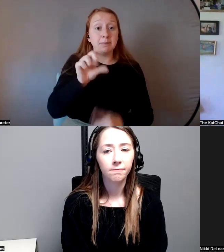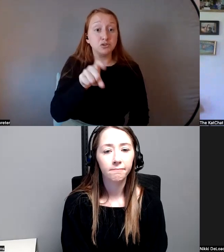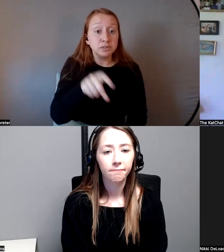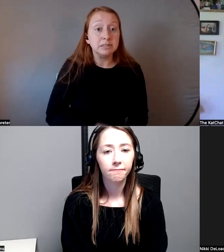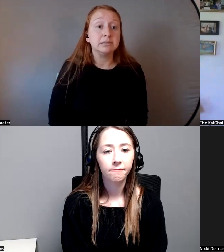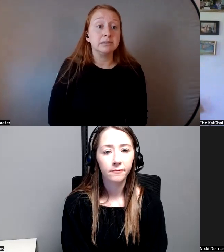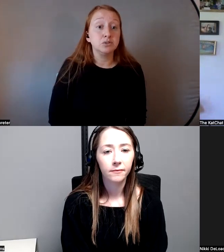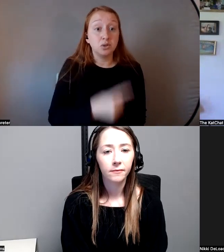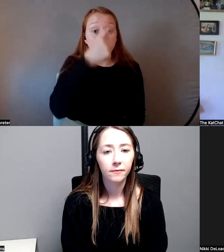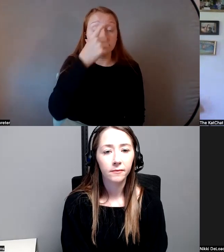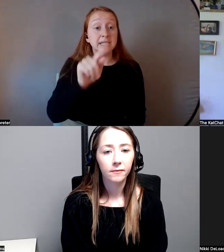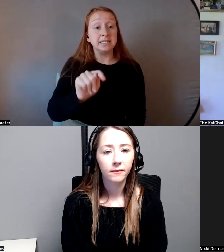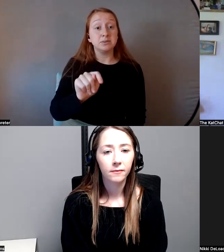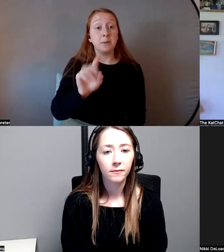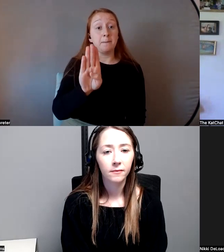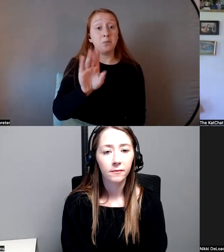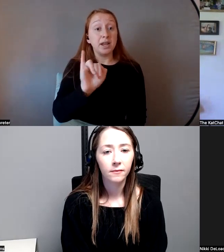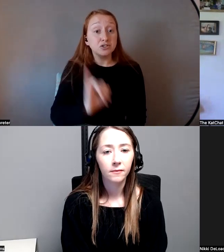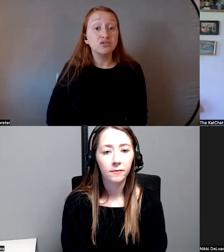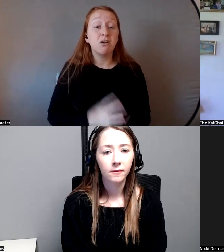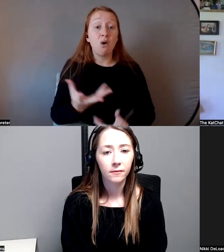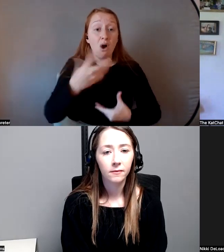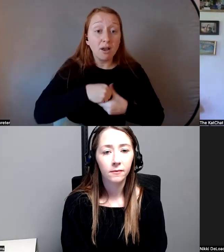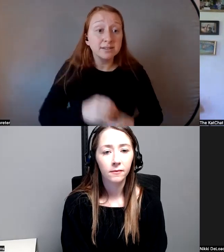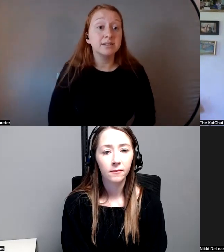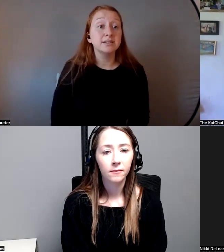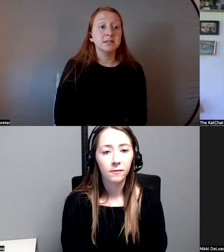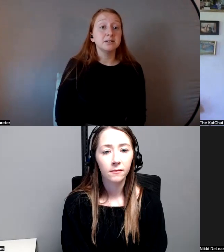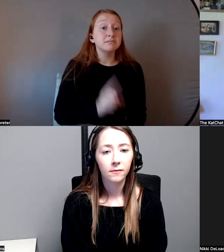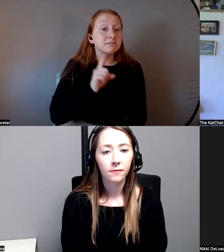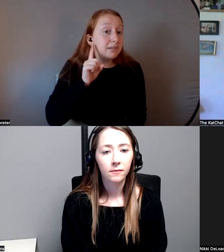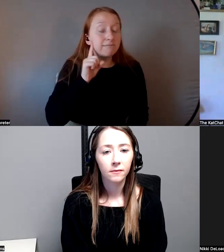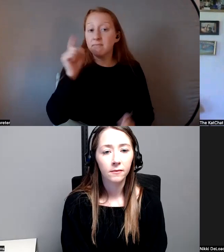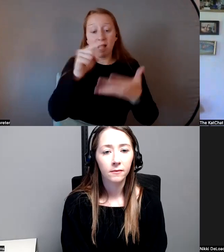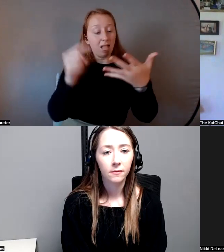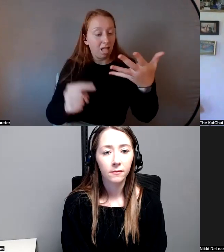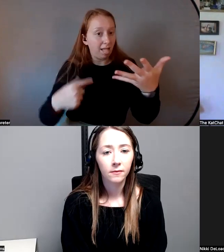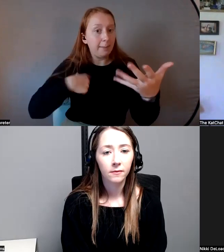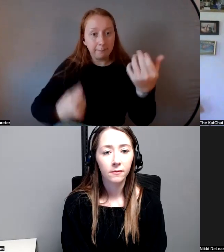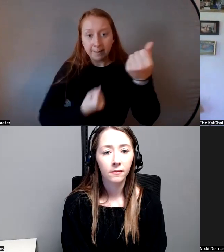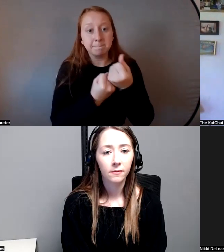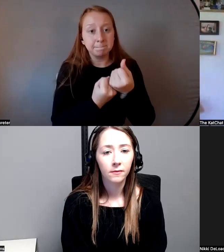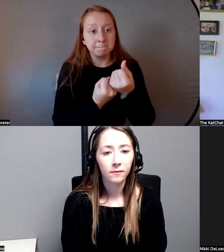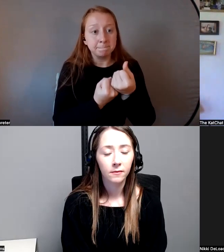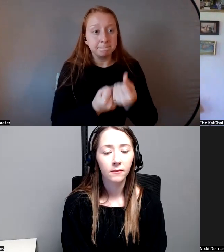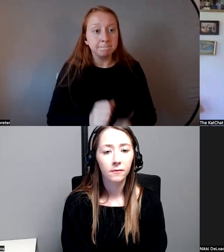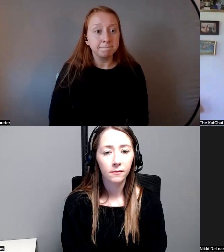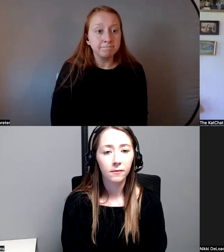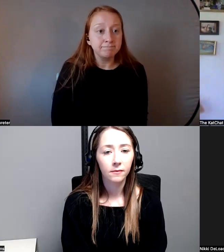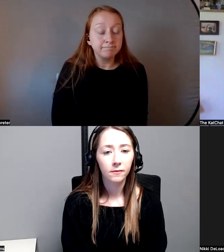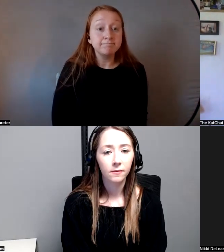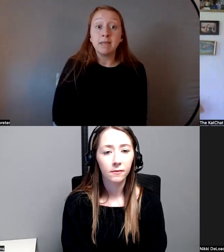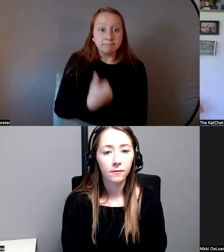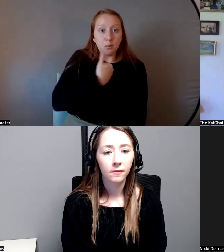brain injury, autism, deafness, name it. I'm a deaf-only